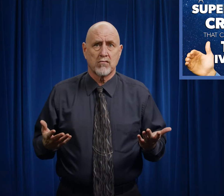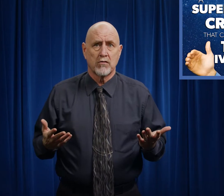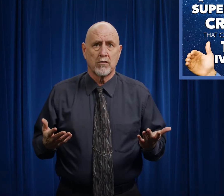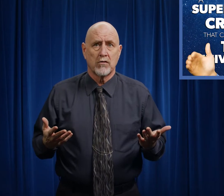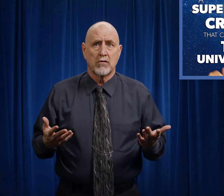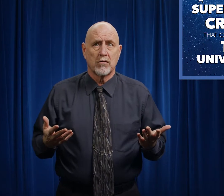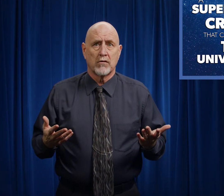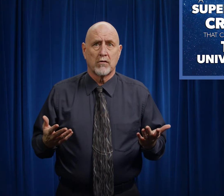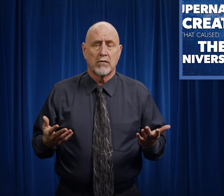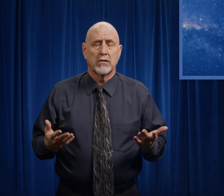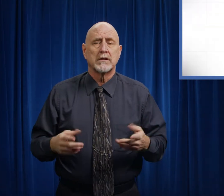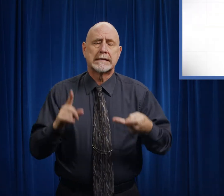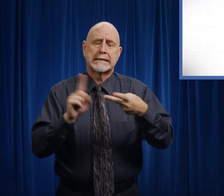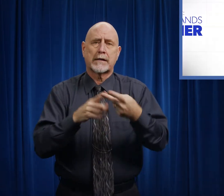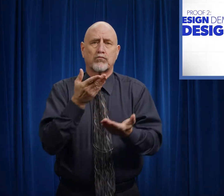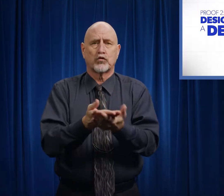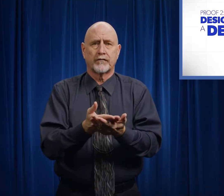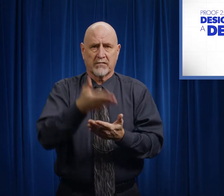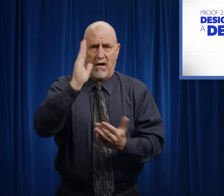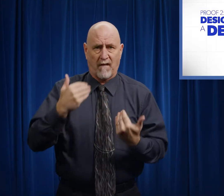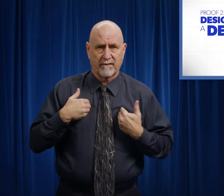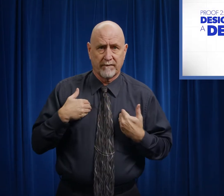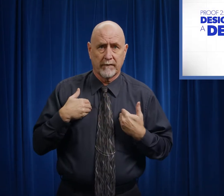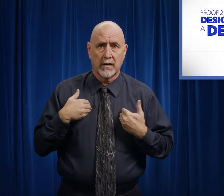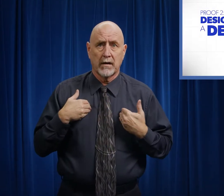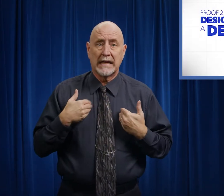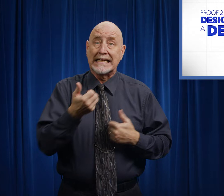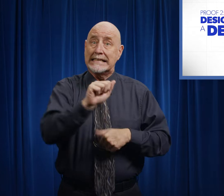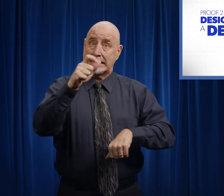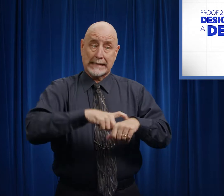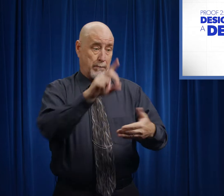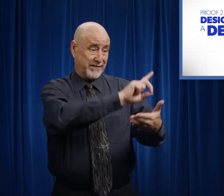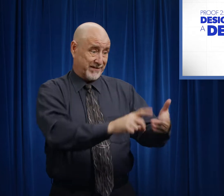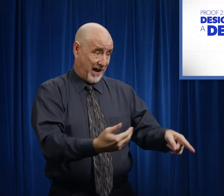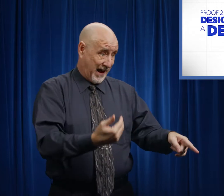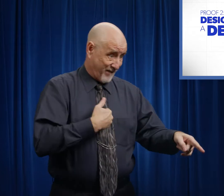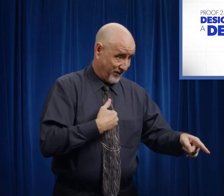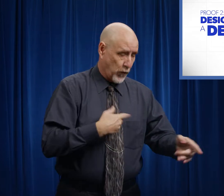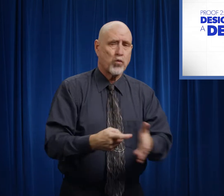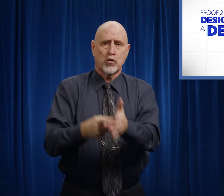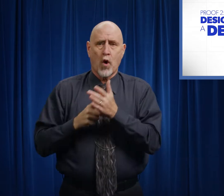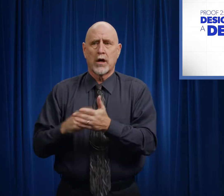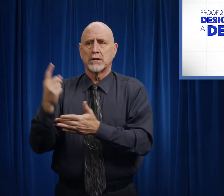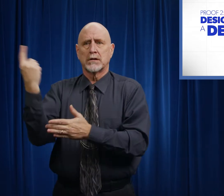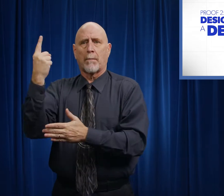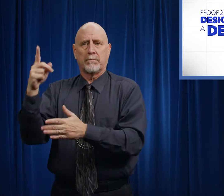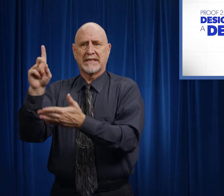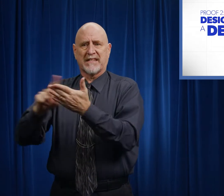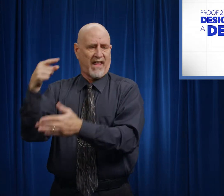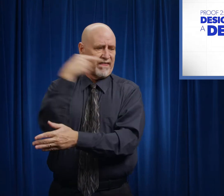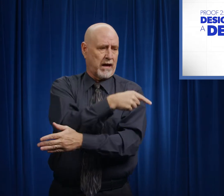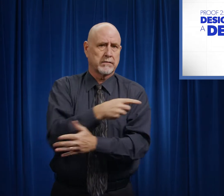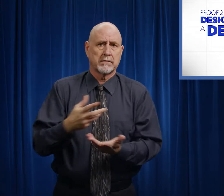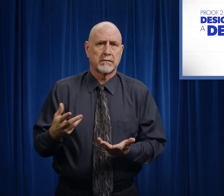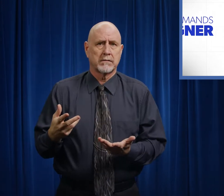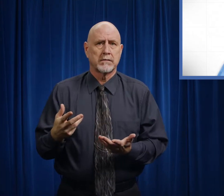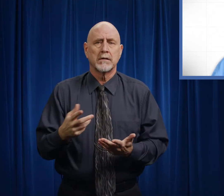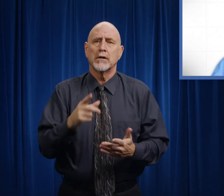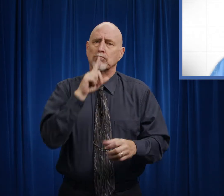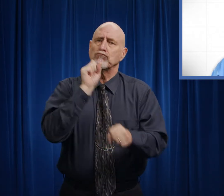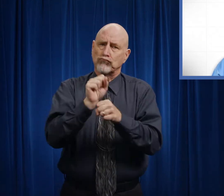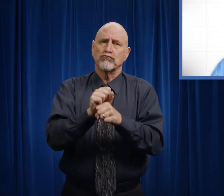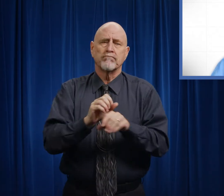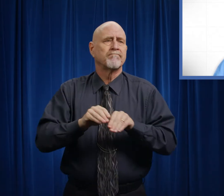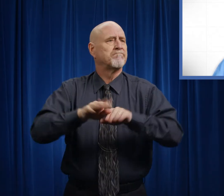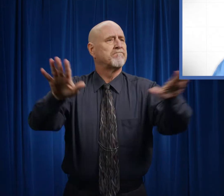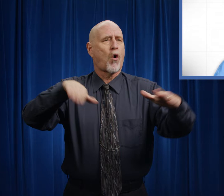universe. Proof number 2, design demands a designer. It is a truism